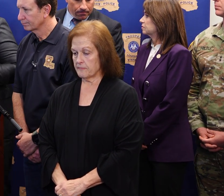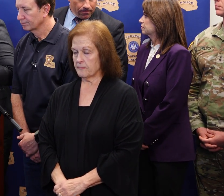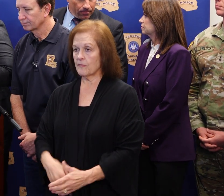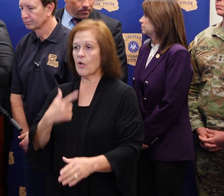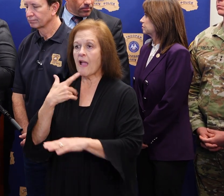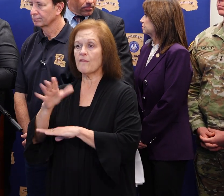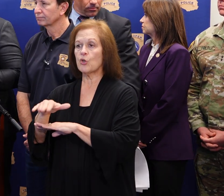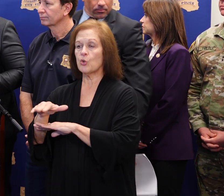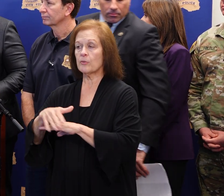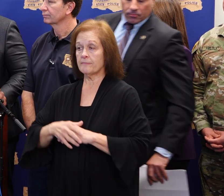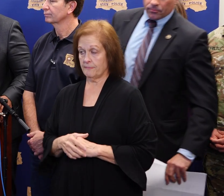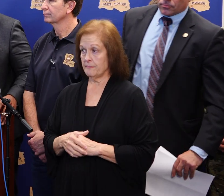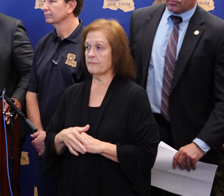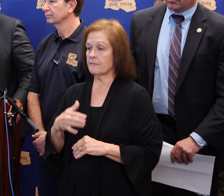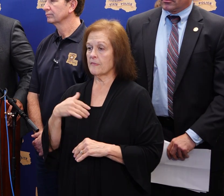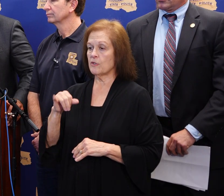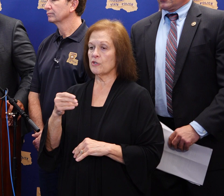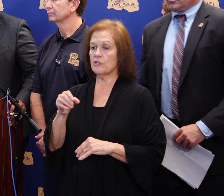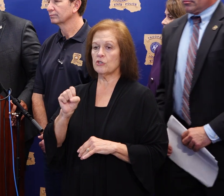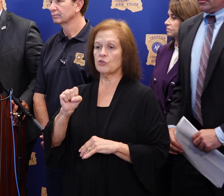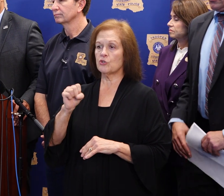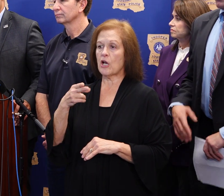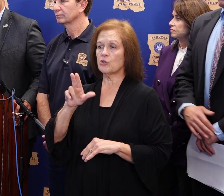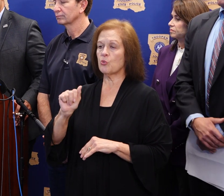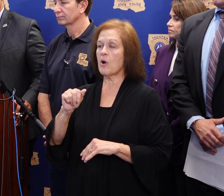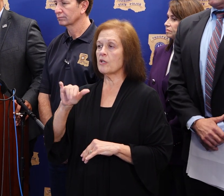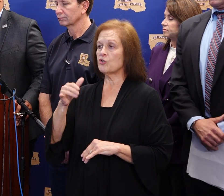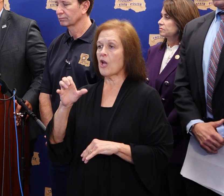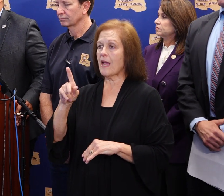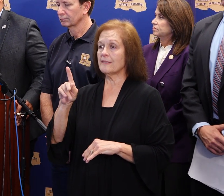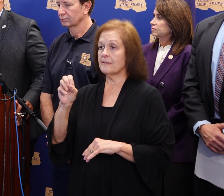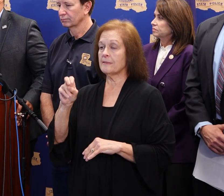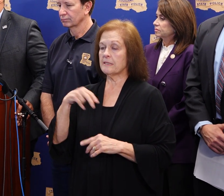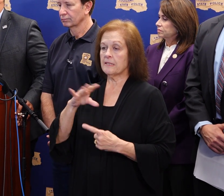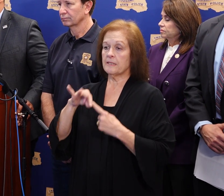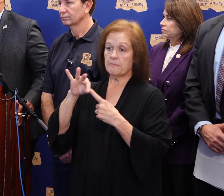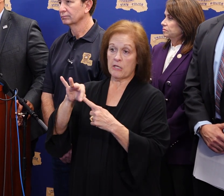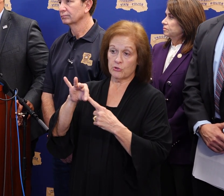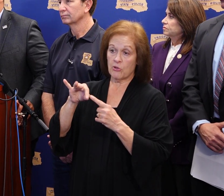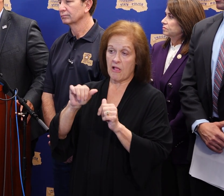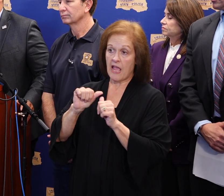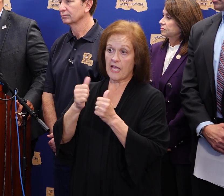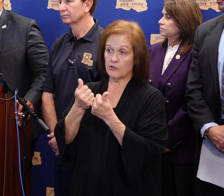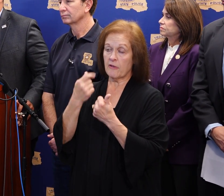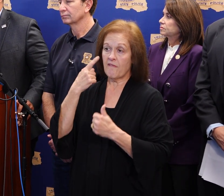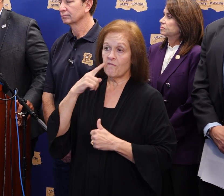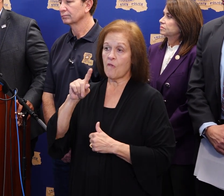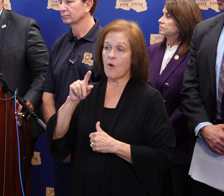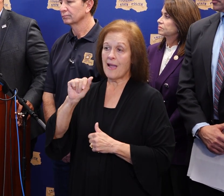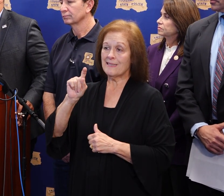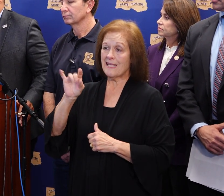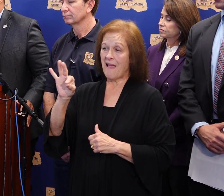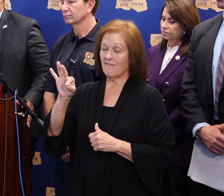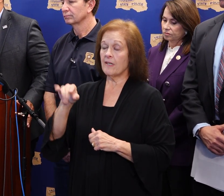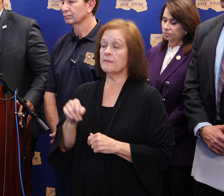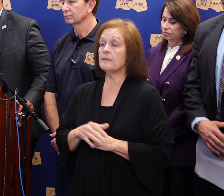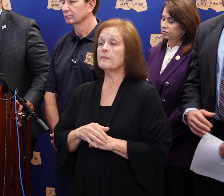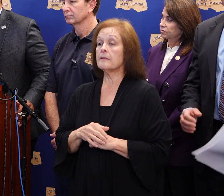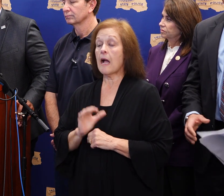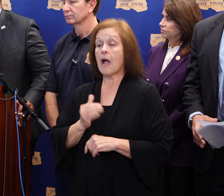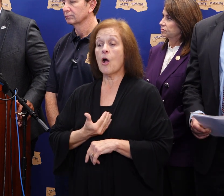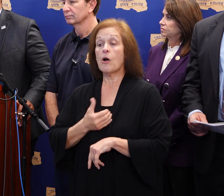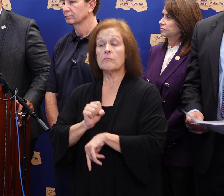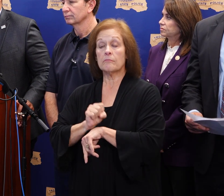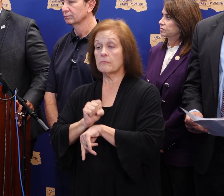Hey, good afternoon. As stated, my name is Joshua Jackson. I am the Special Agent in charge for the ATF New Orleans Field Division. And ATF's primary